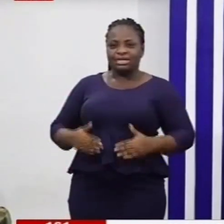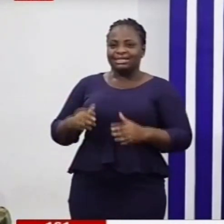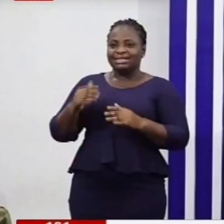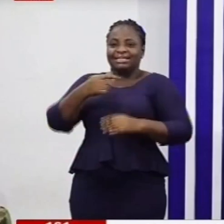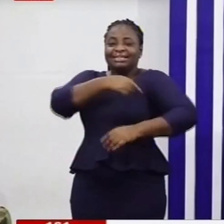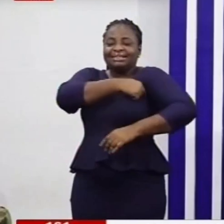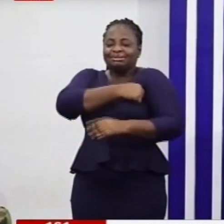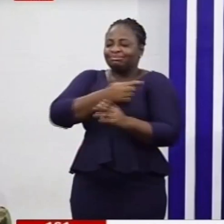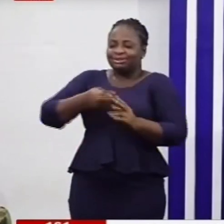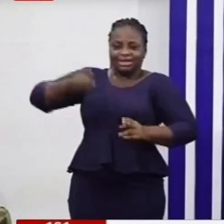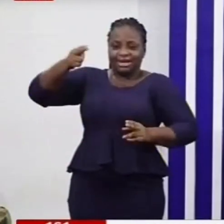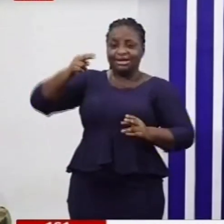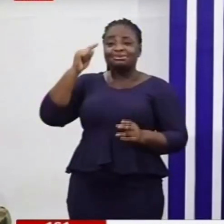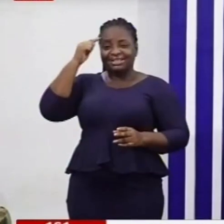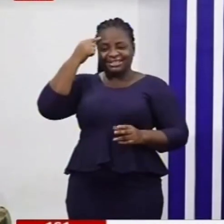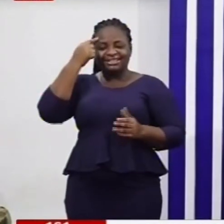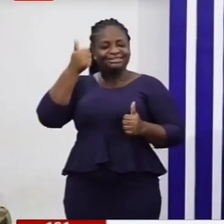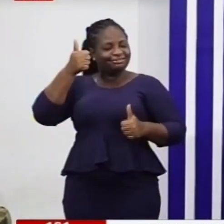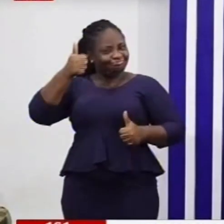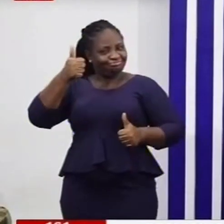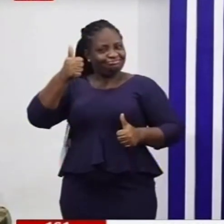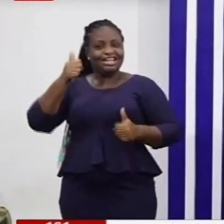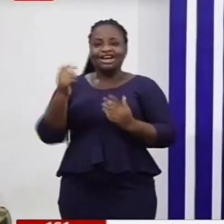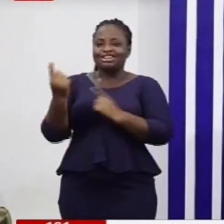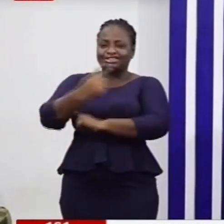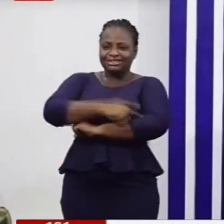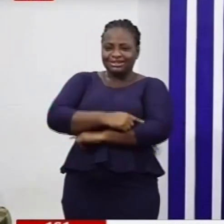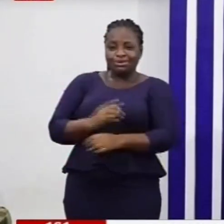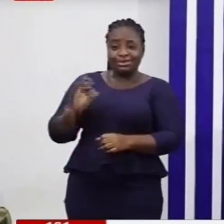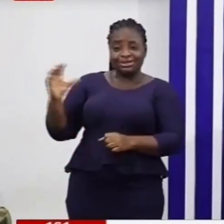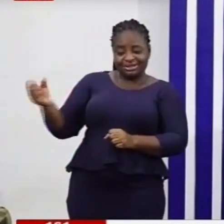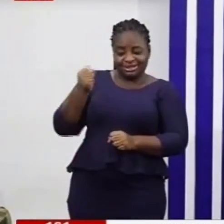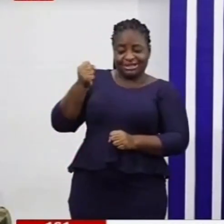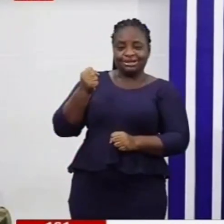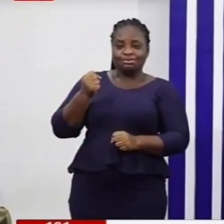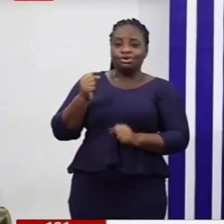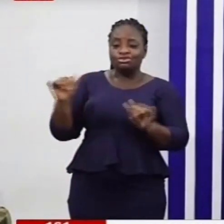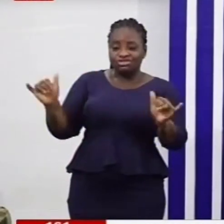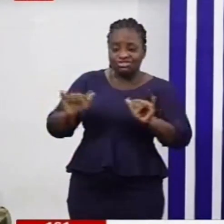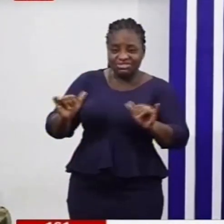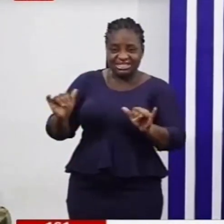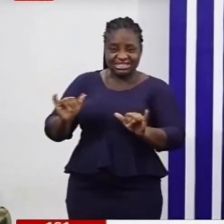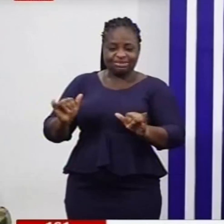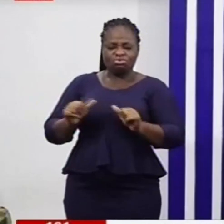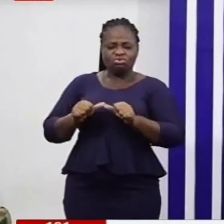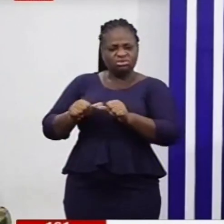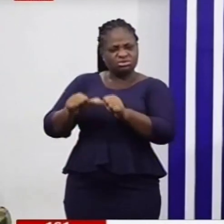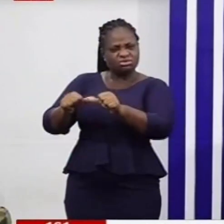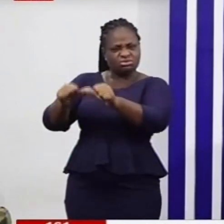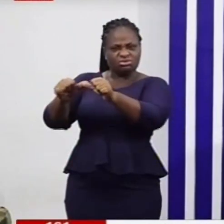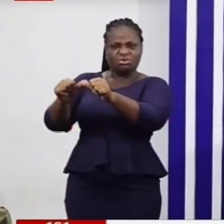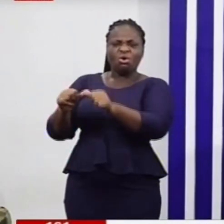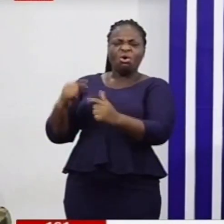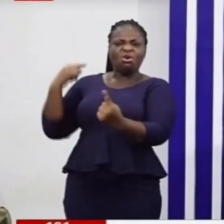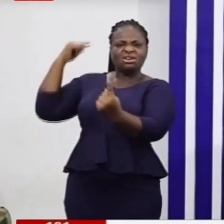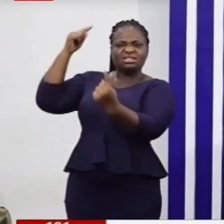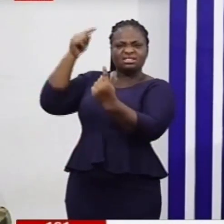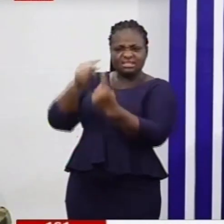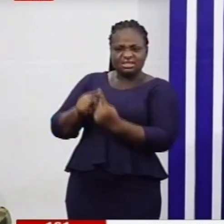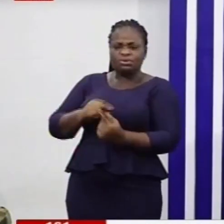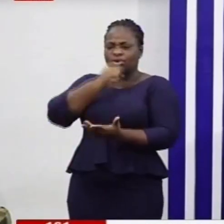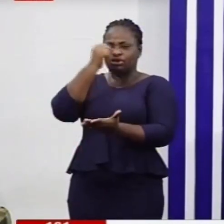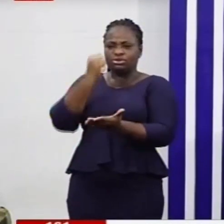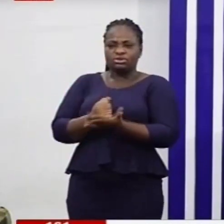high. And so we think we are in the range. Today, when we pick them up, we are going to do the same. And we continue doing it until we are sure